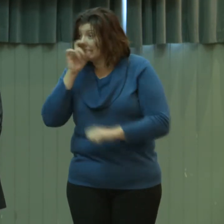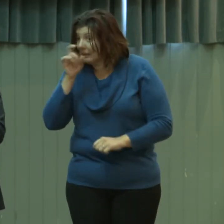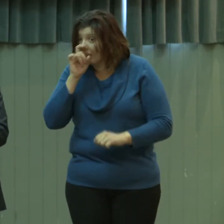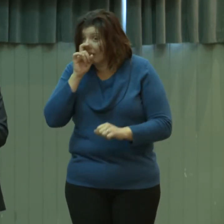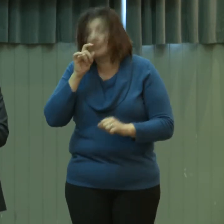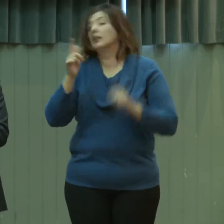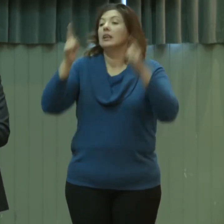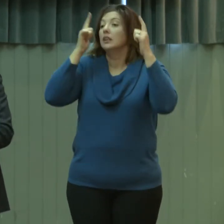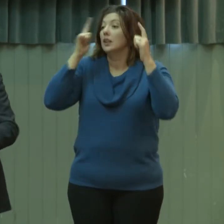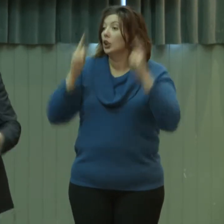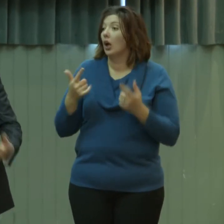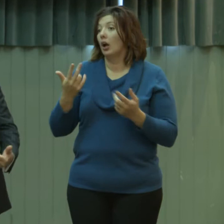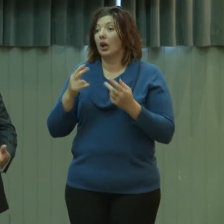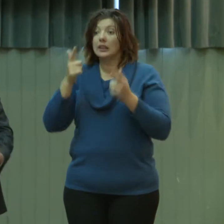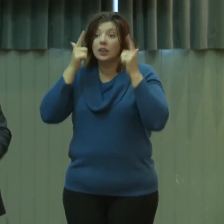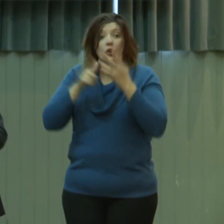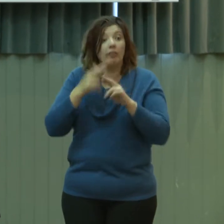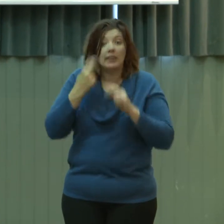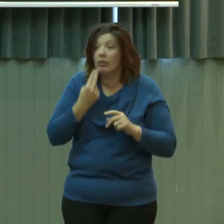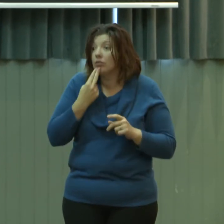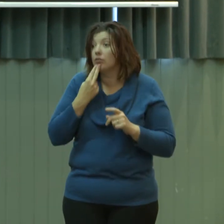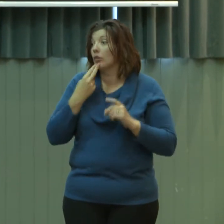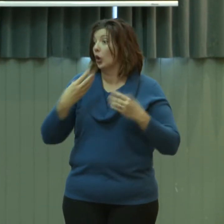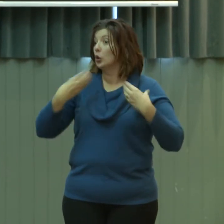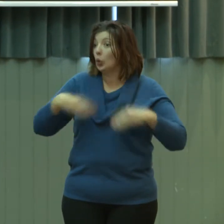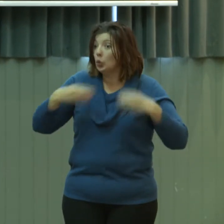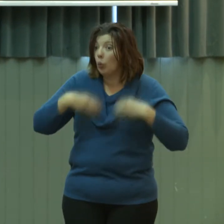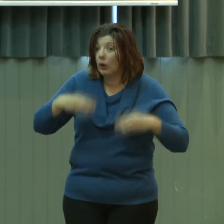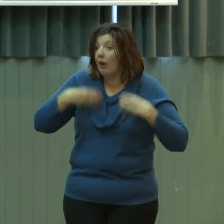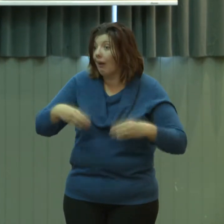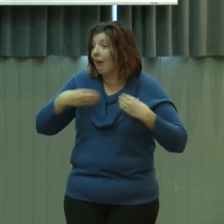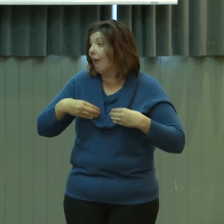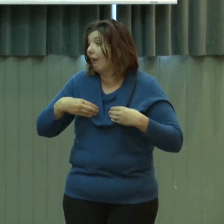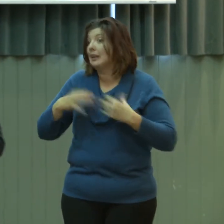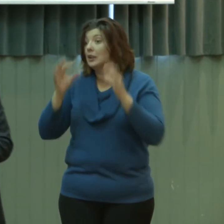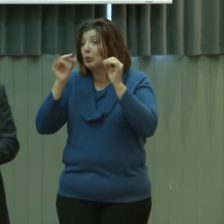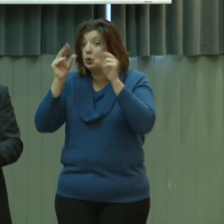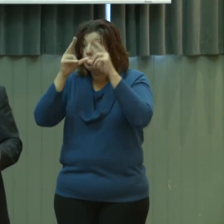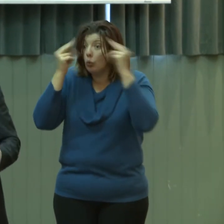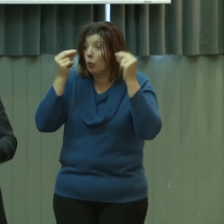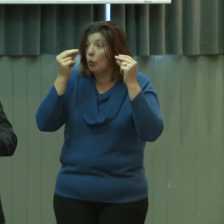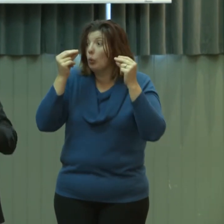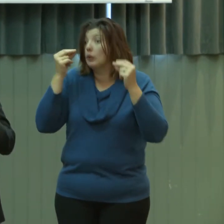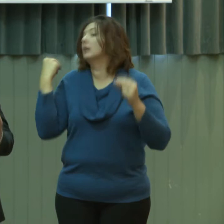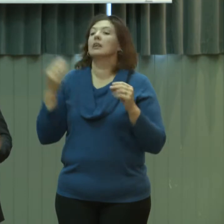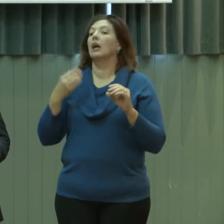social worker may be involved. There may be a learning disability nurse. And then we might have a clinical psychologist and a family support worker